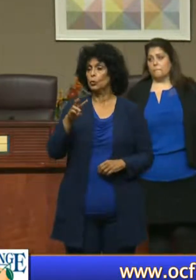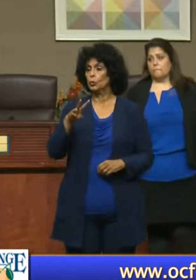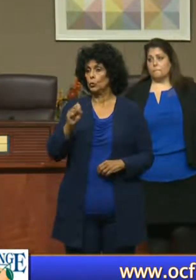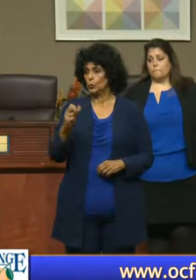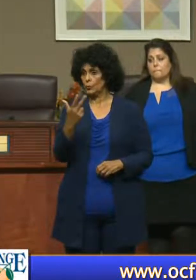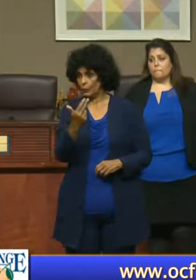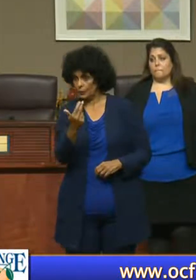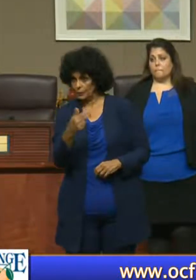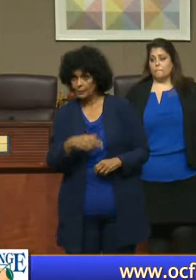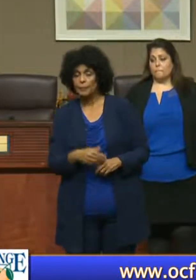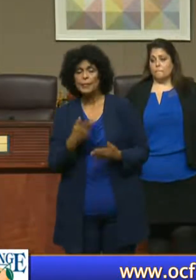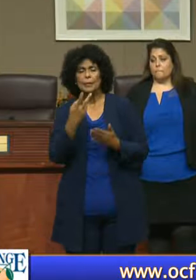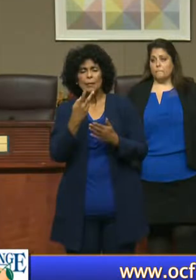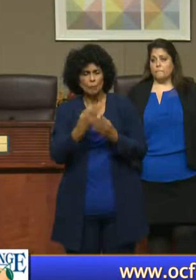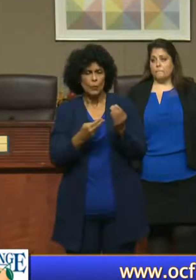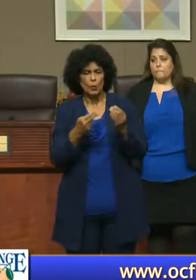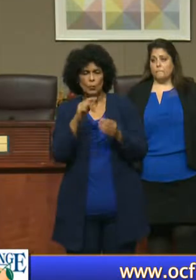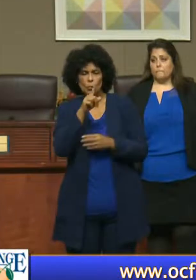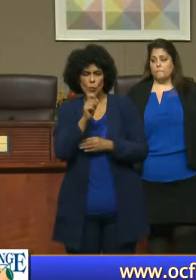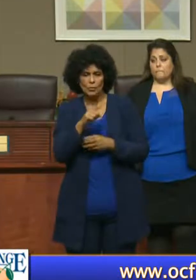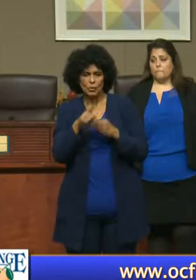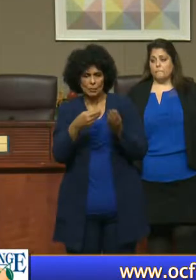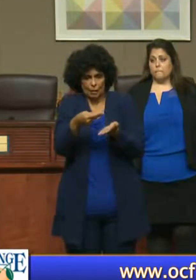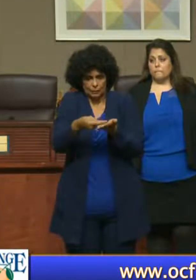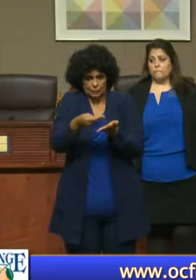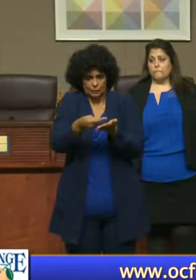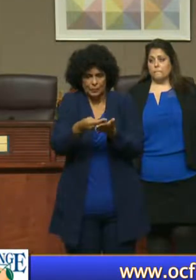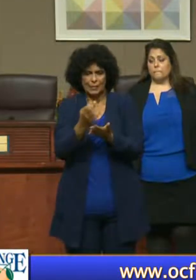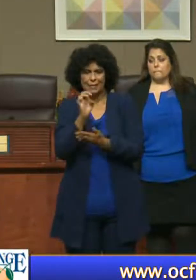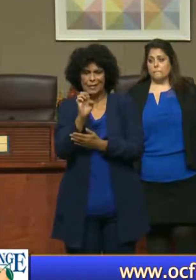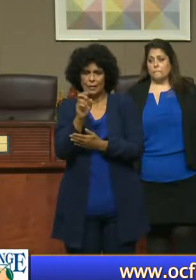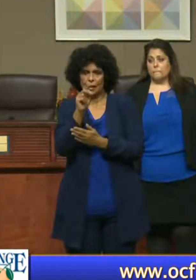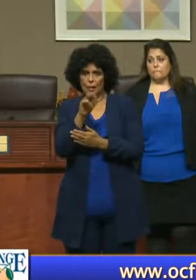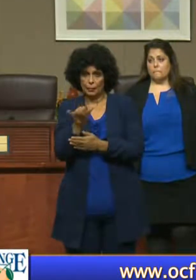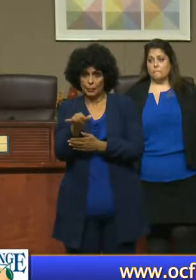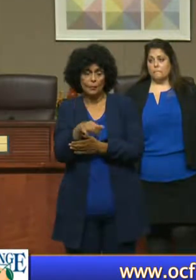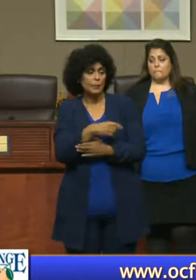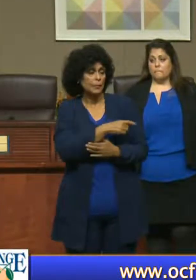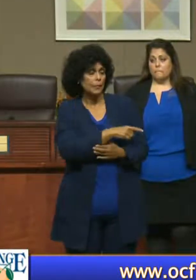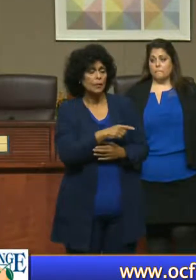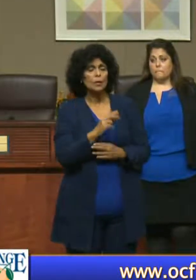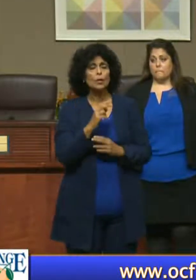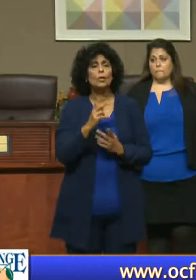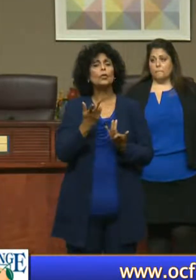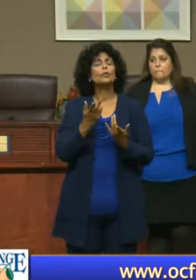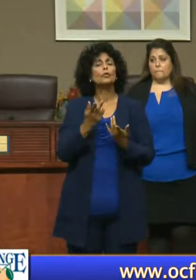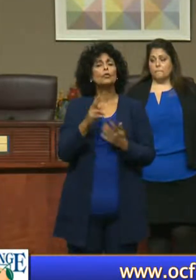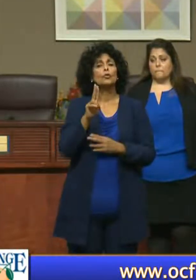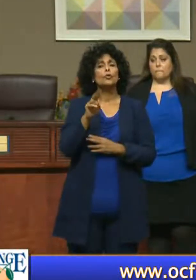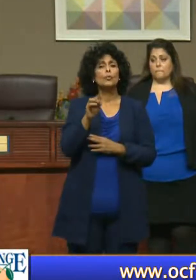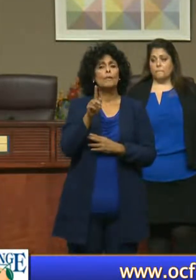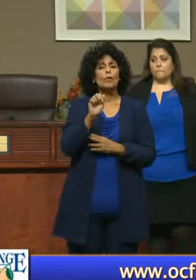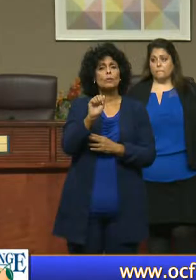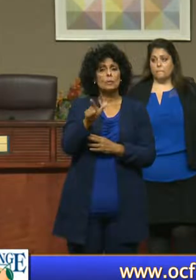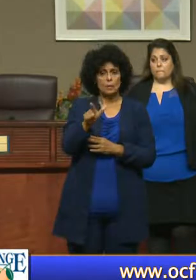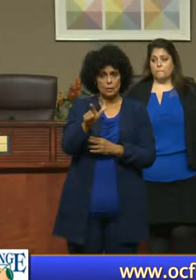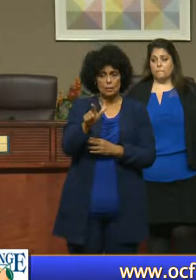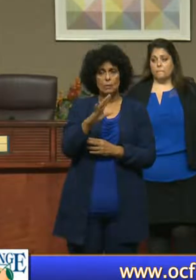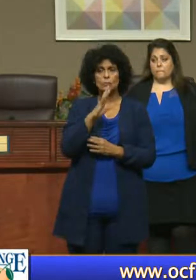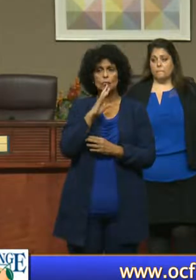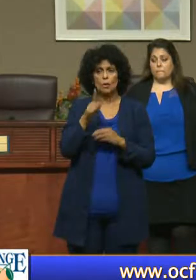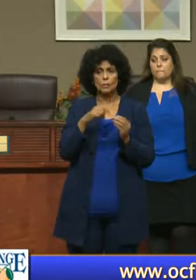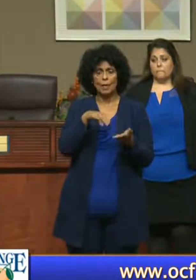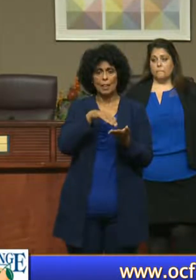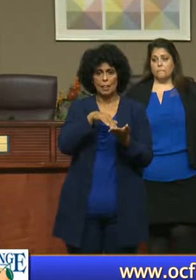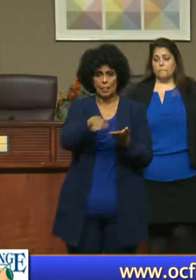related to the economy. Could you speak to the announcement by Universal with the layoffs? And the second part would be, can you